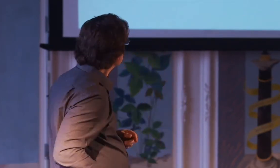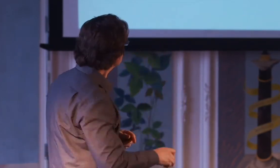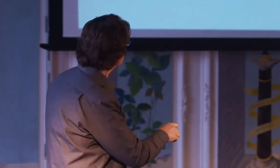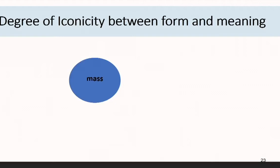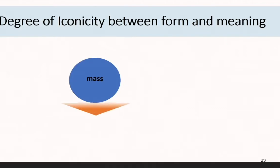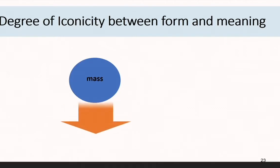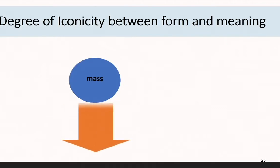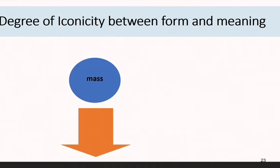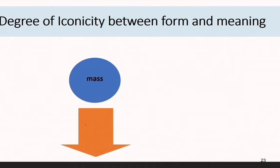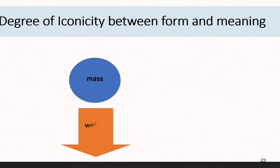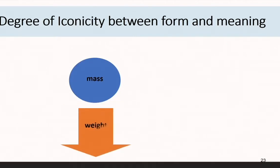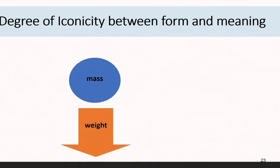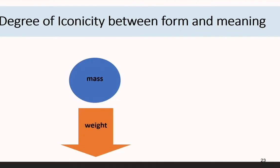downward movement.